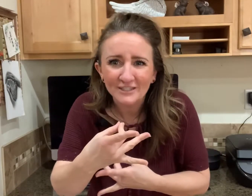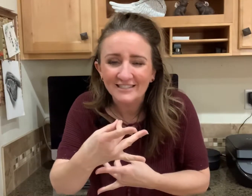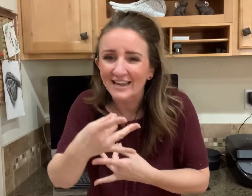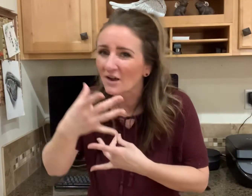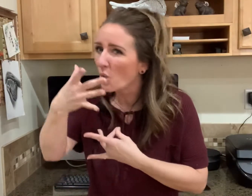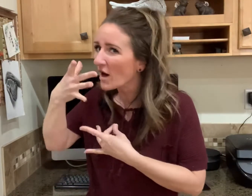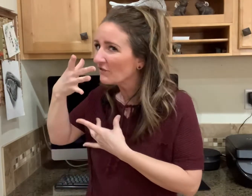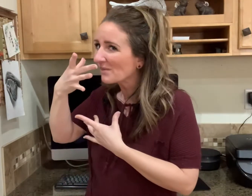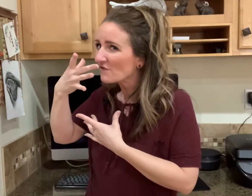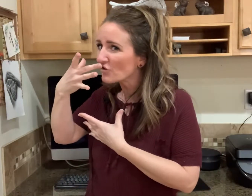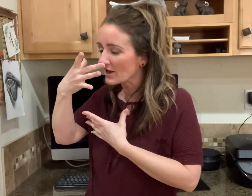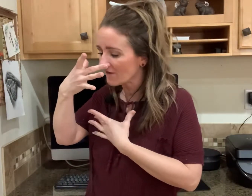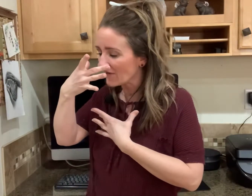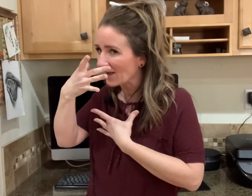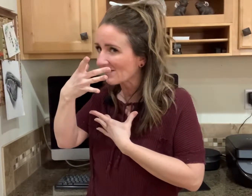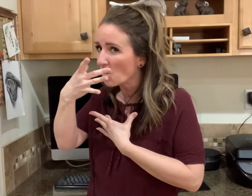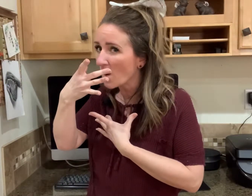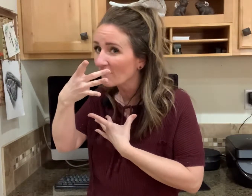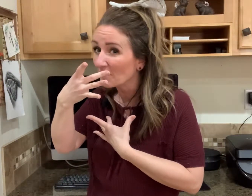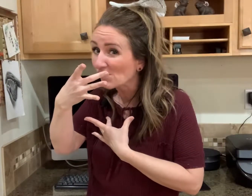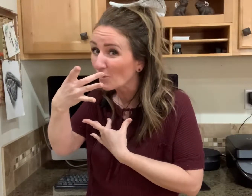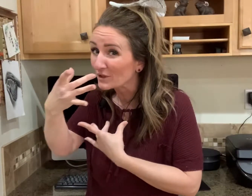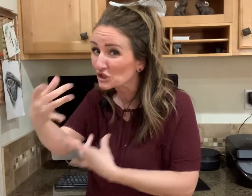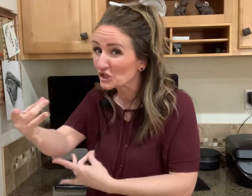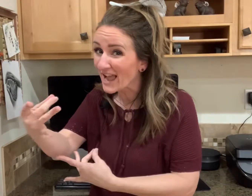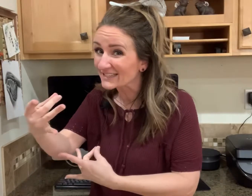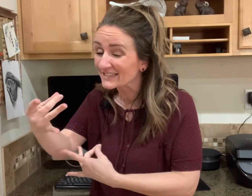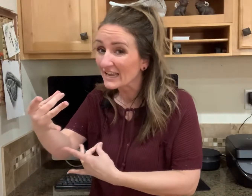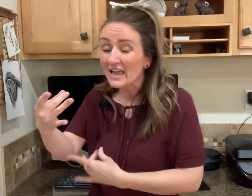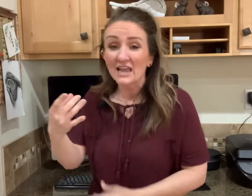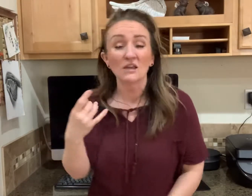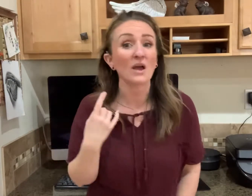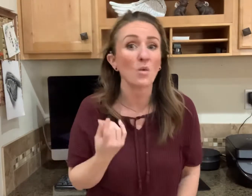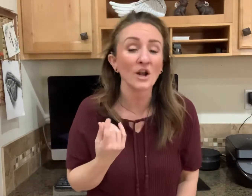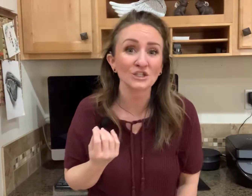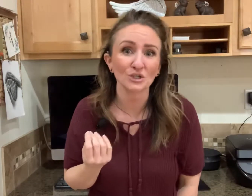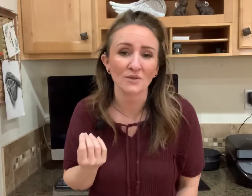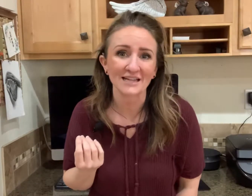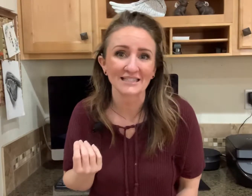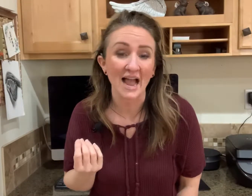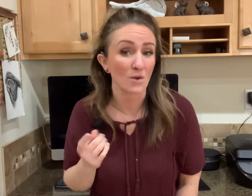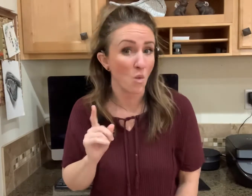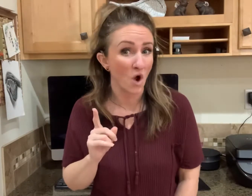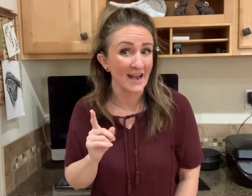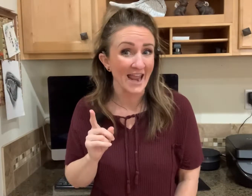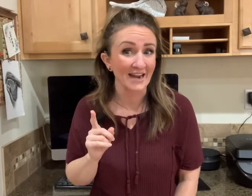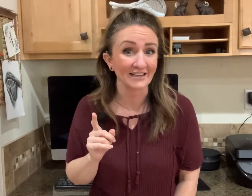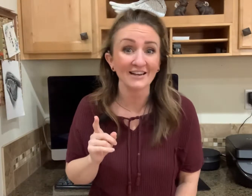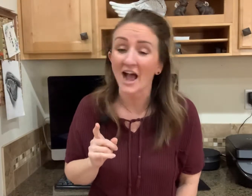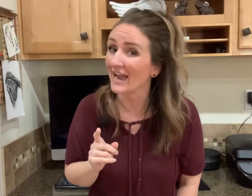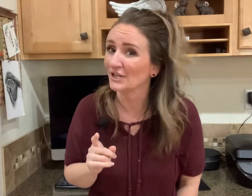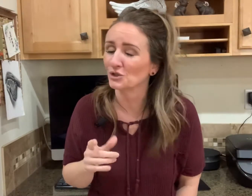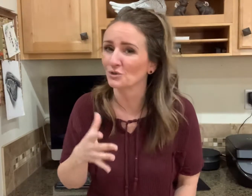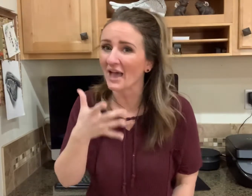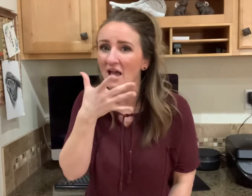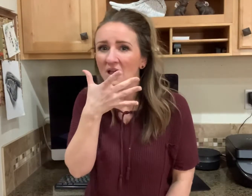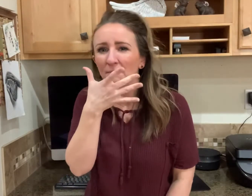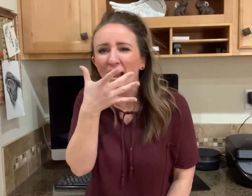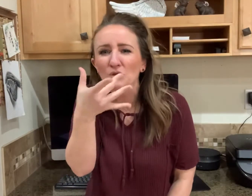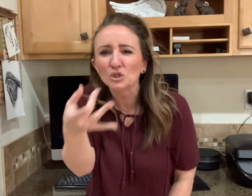interesting. One of them's in front of the face and one of them is from the chest. If I wanted to do that sign one-handed, I could do that, but I would do it